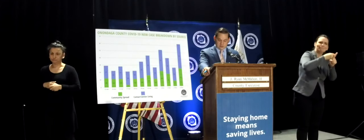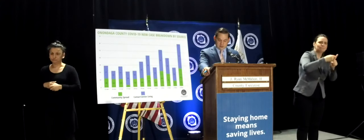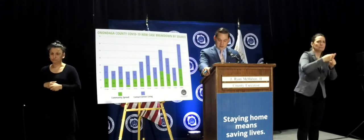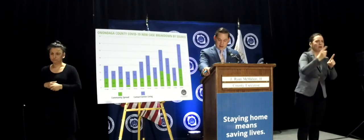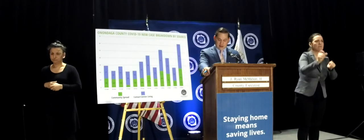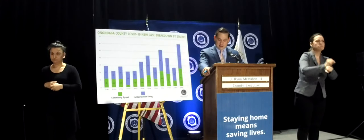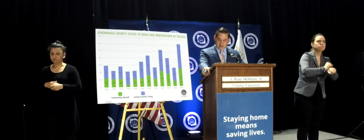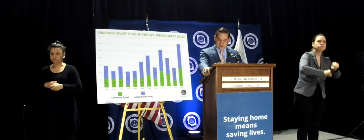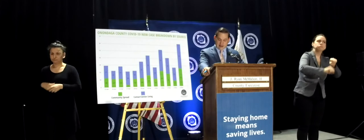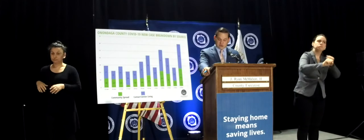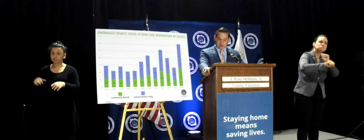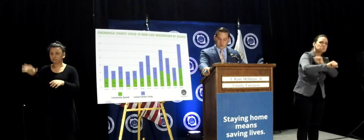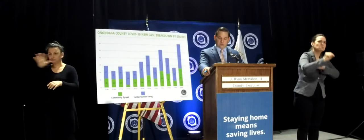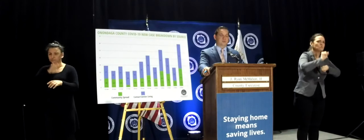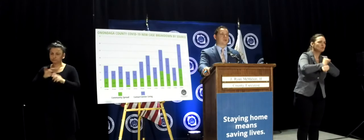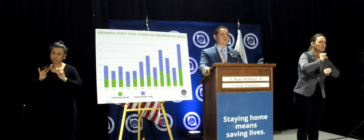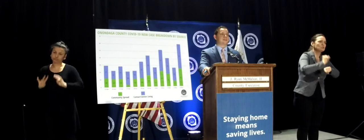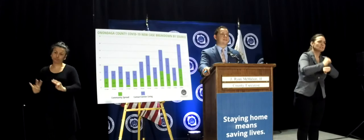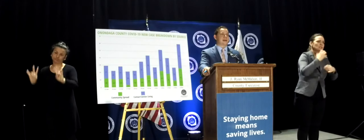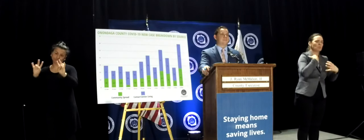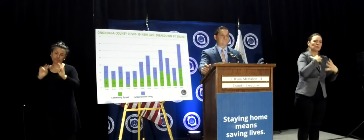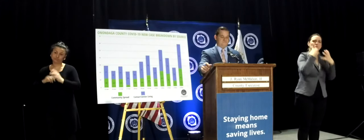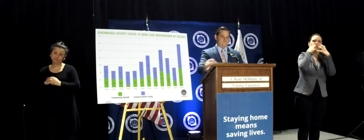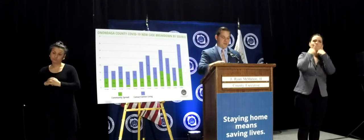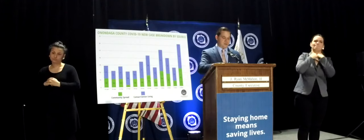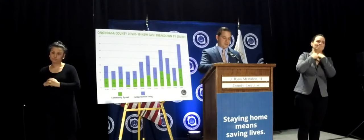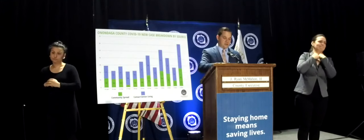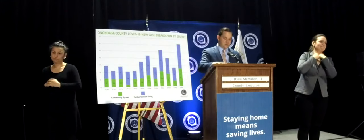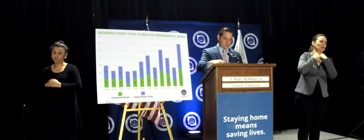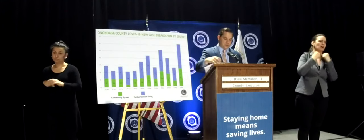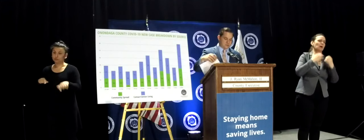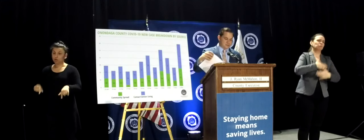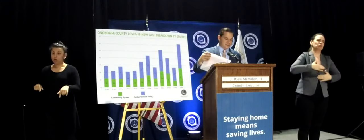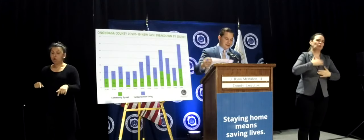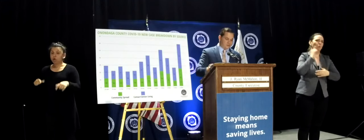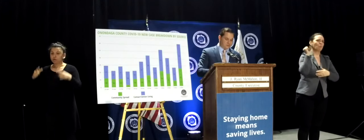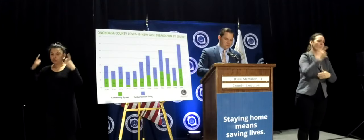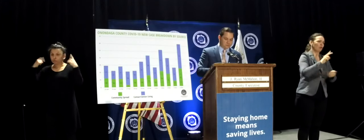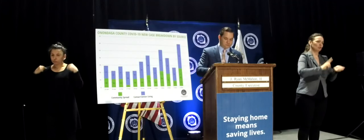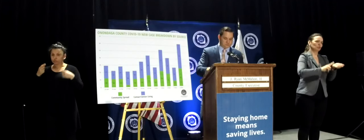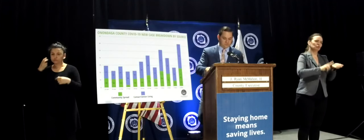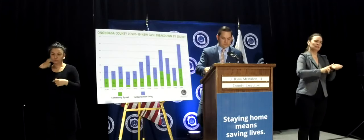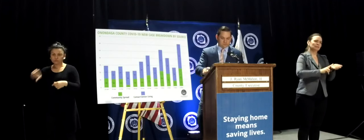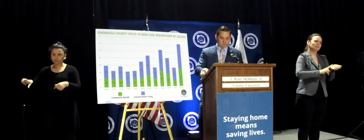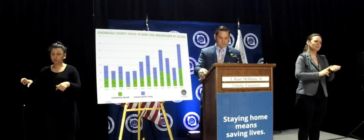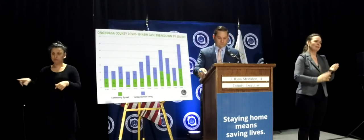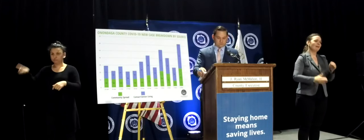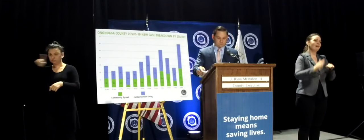nurses on National Nurses Day. Thank you, and be safe.